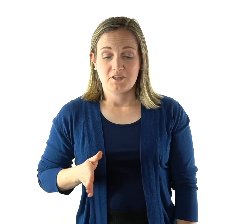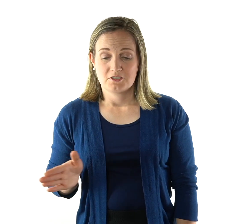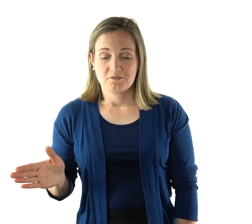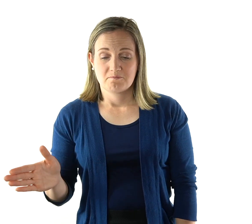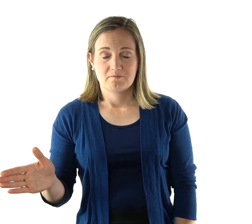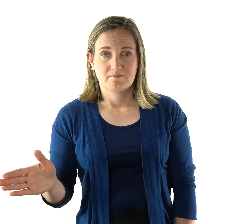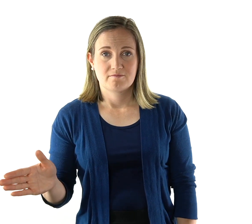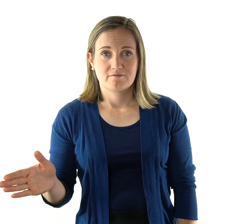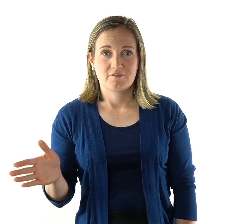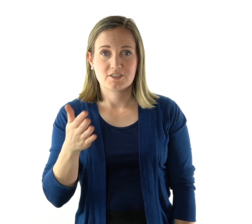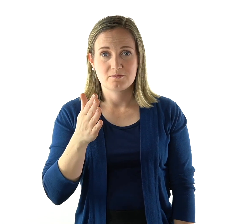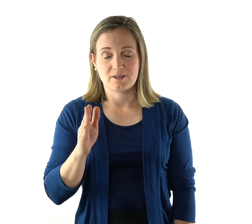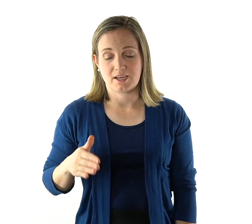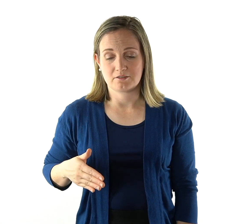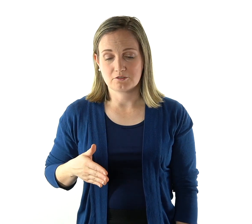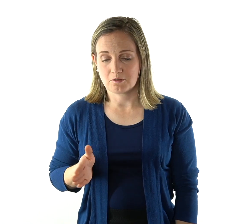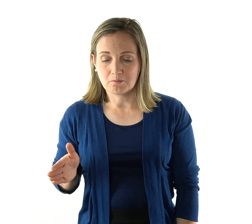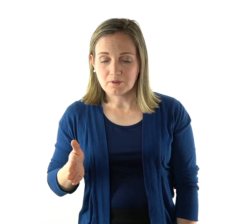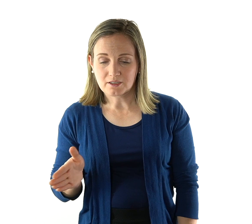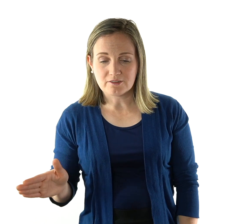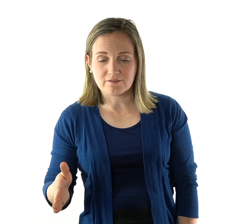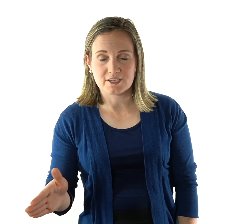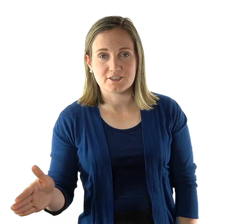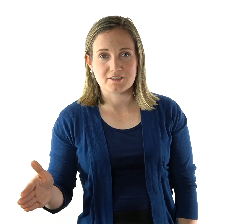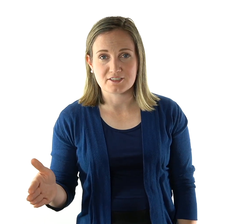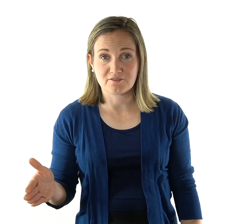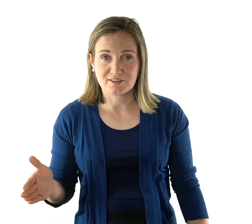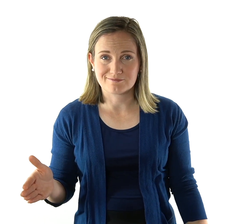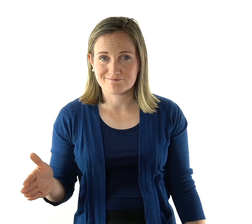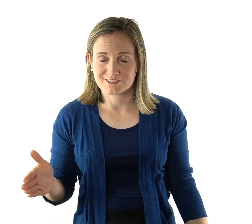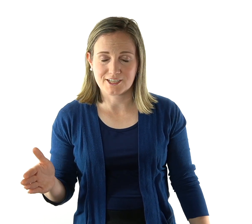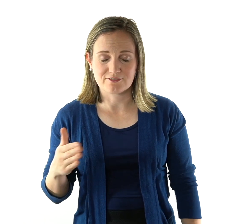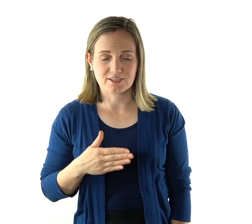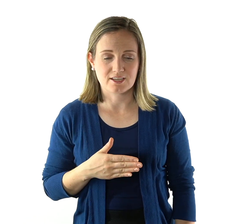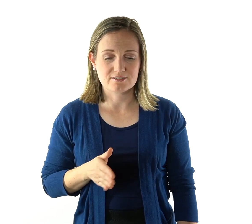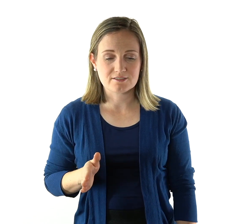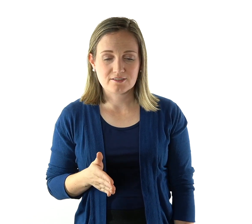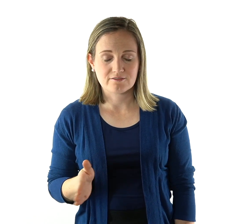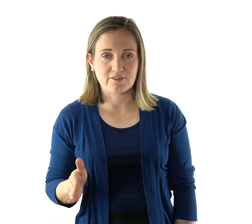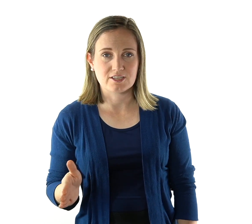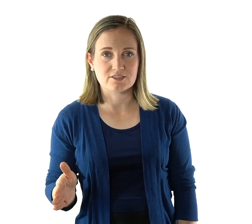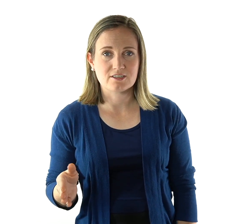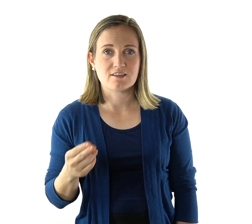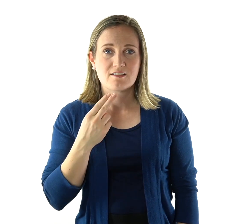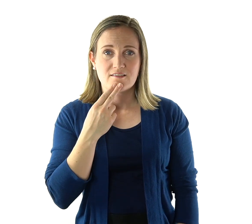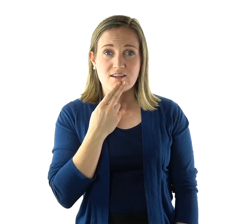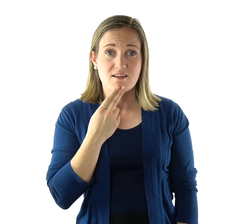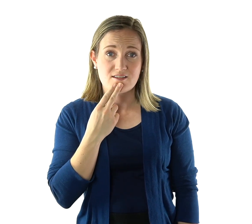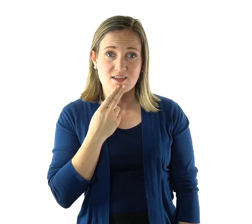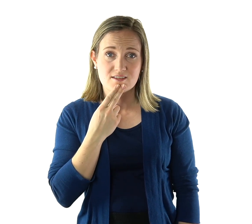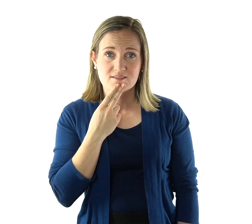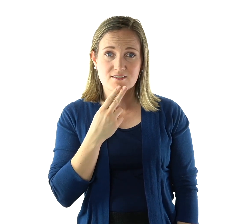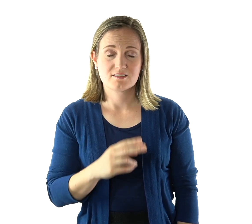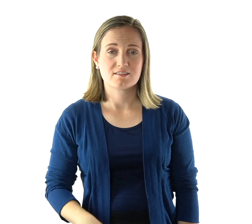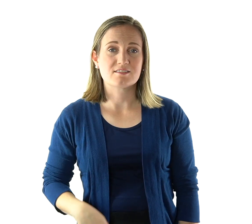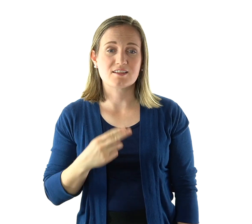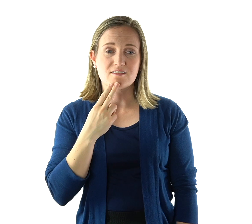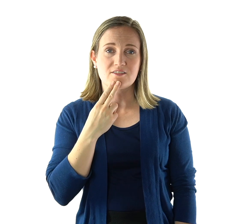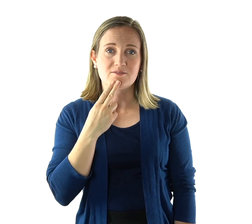Fish. Fish is one hand to just go like a little fish. That's a fun sign for the kids. Fish and honey. It's a little